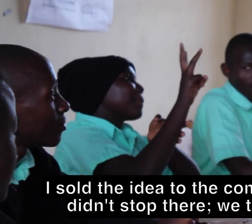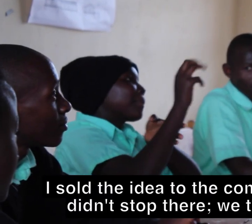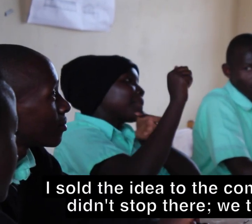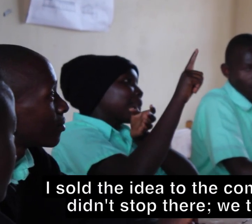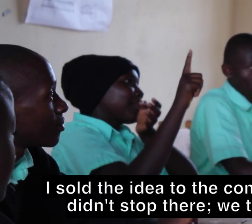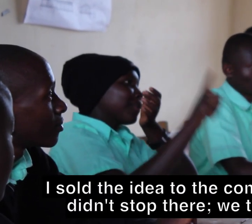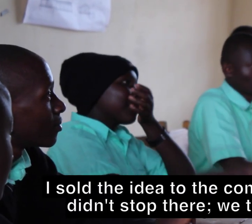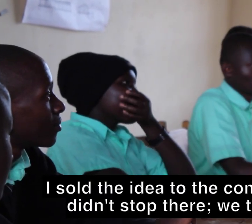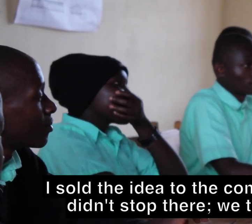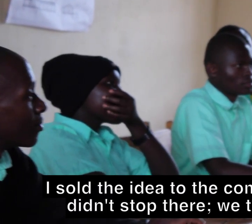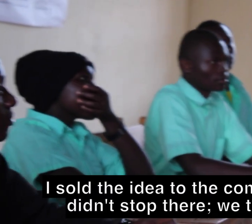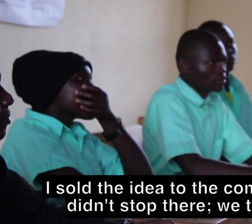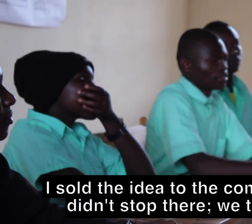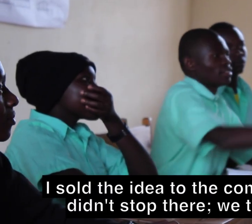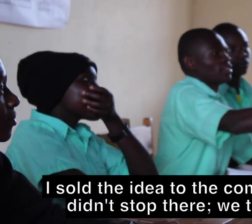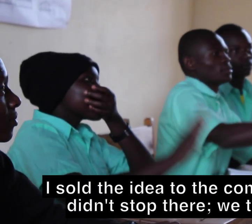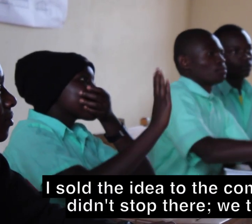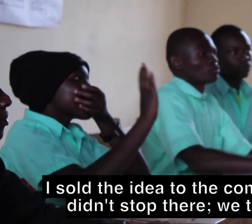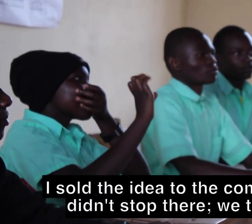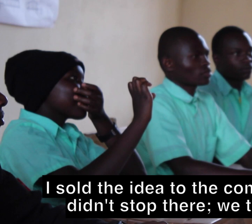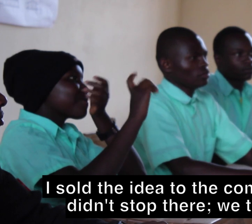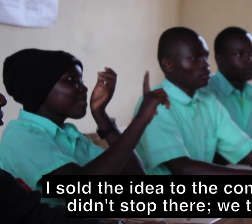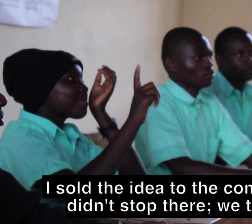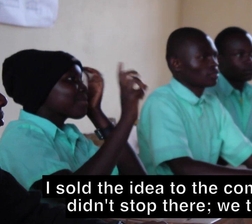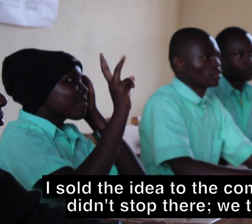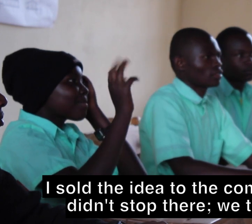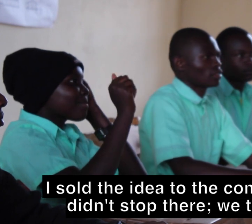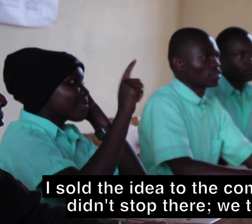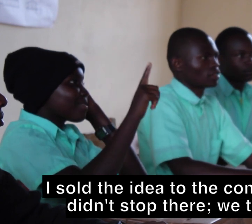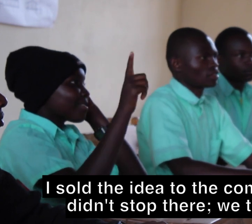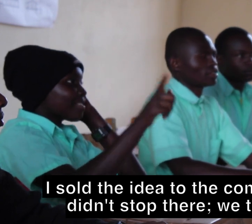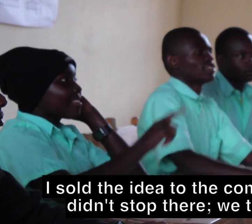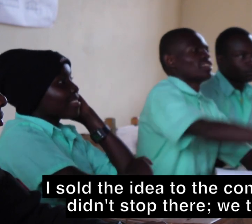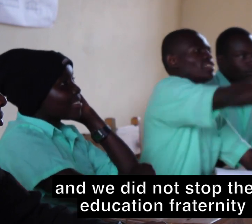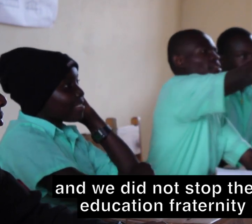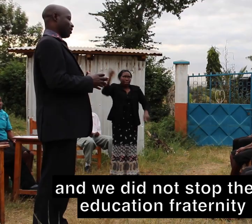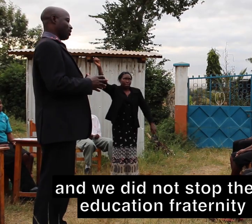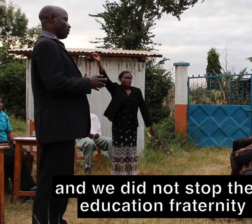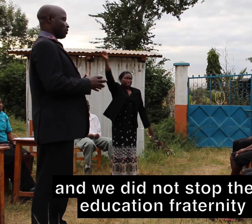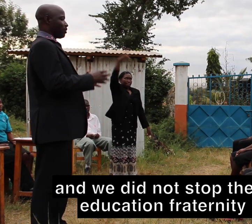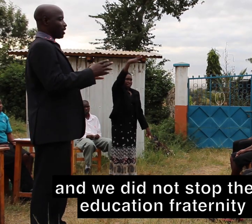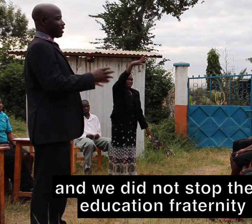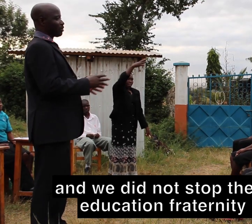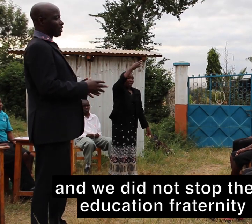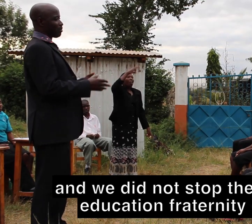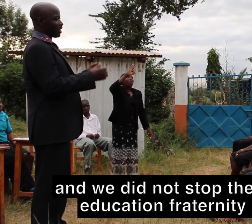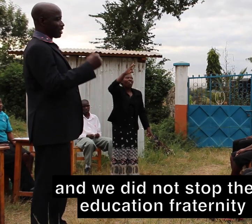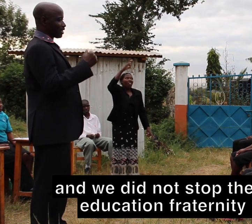the committee. And then I didn't stop there, we told the bishop. I will not stop there. We called the